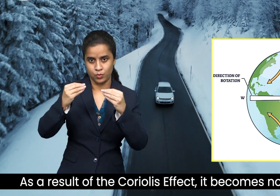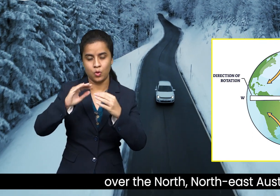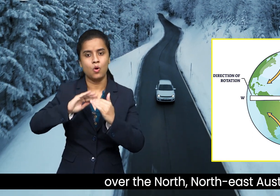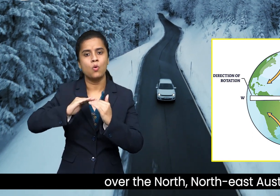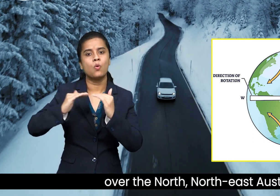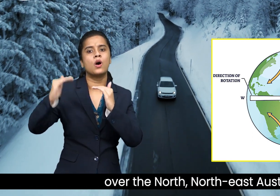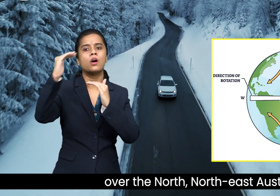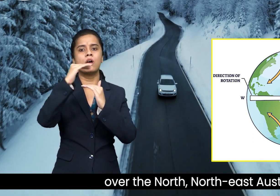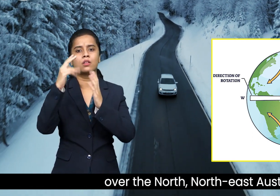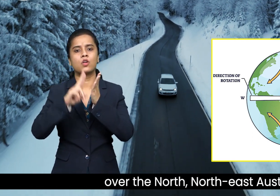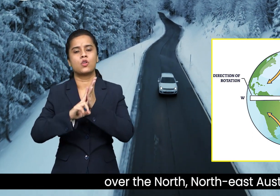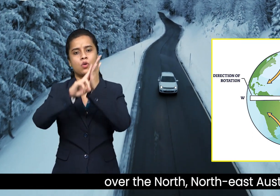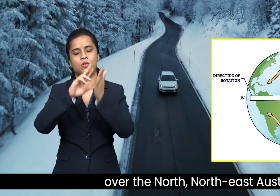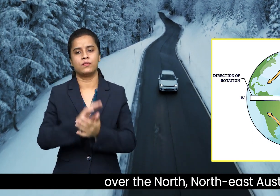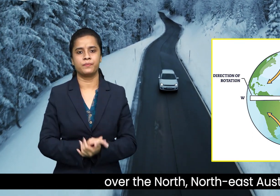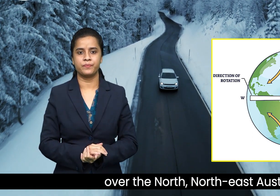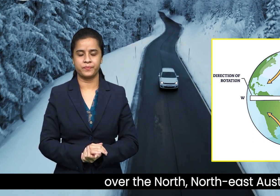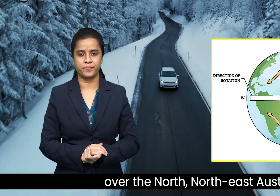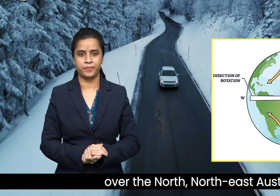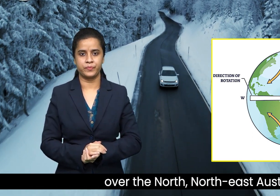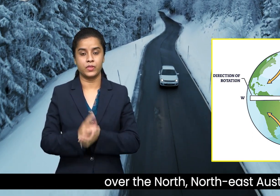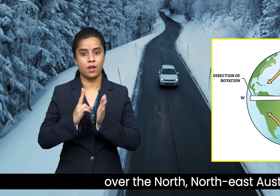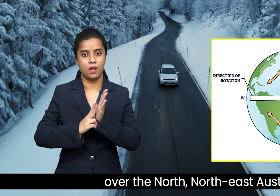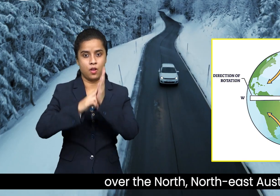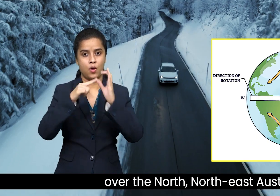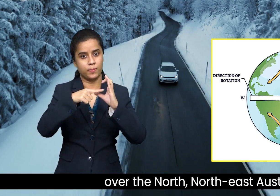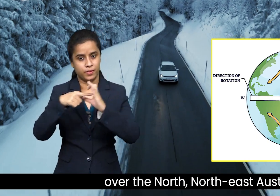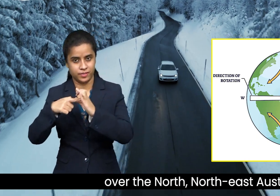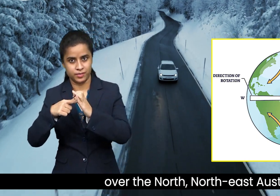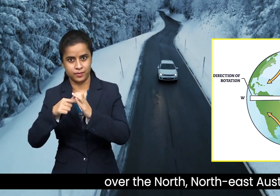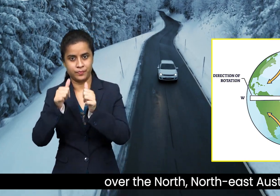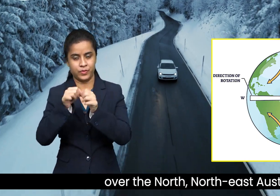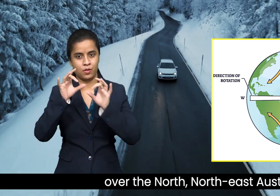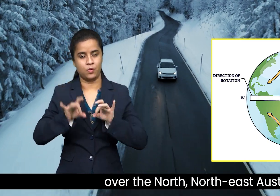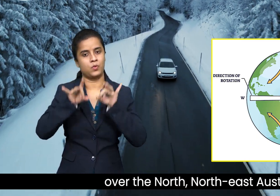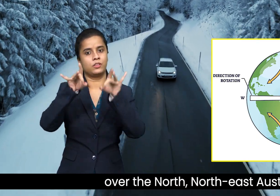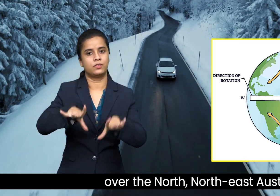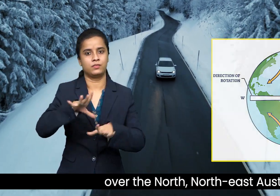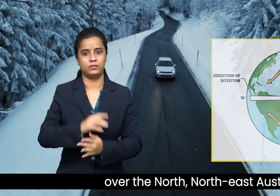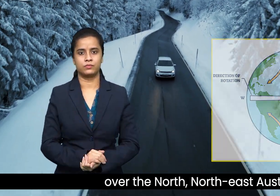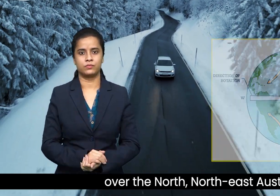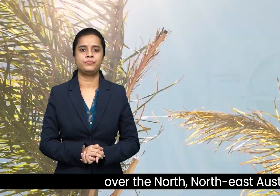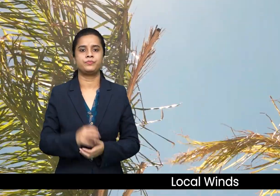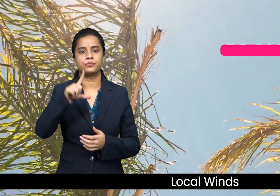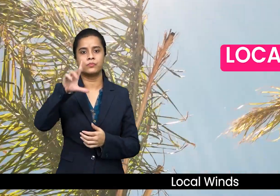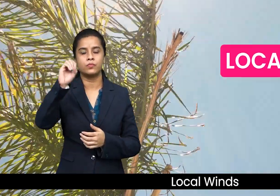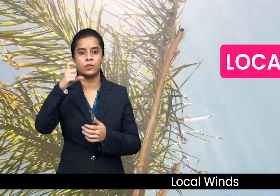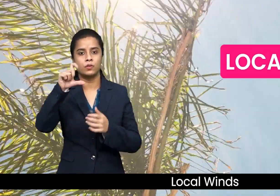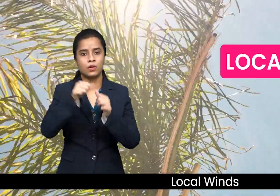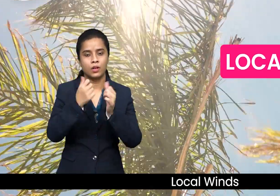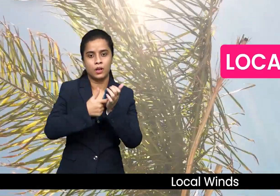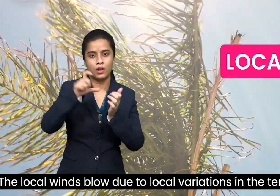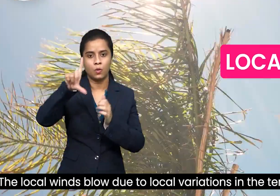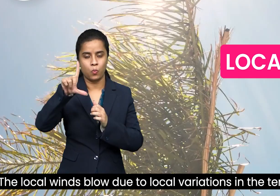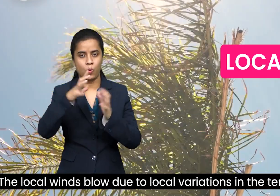monsoon over the northeast Australia. Local